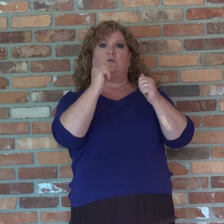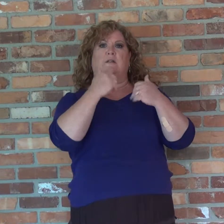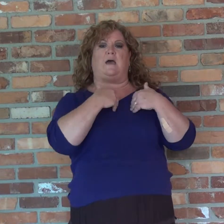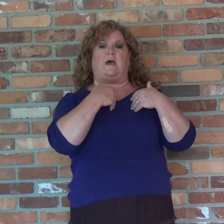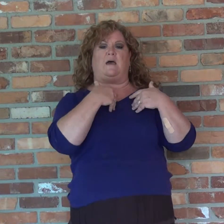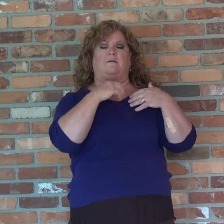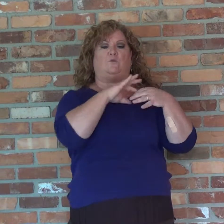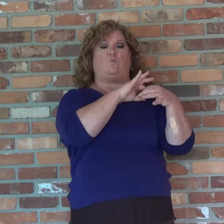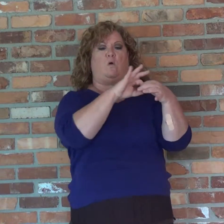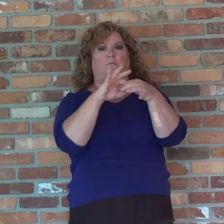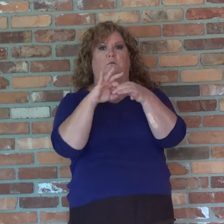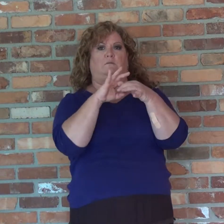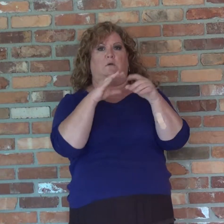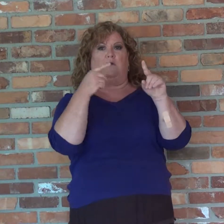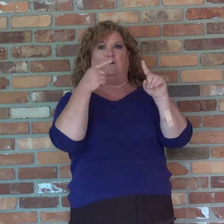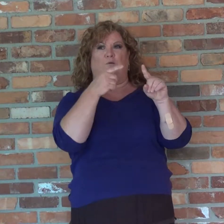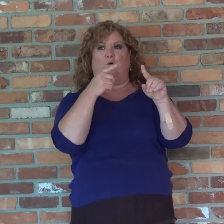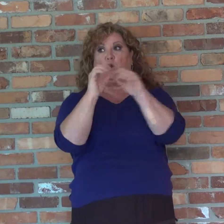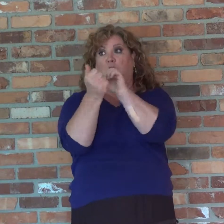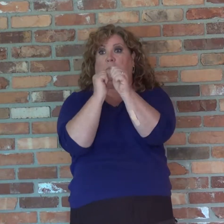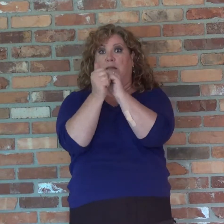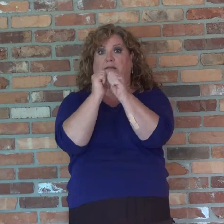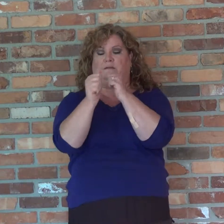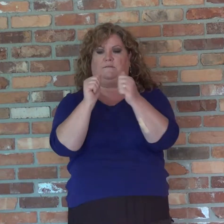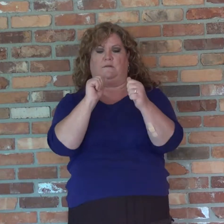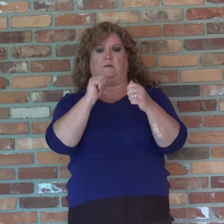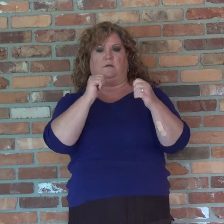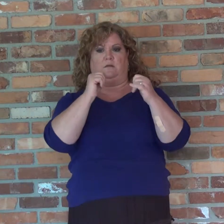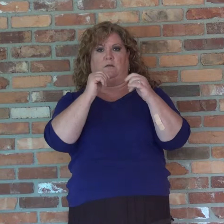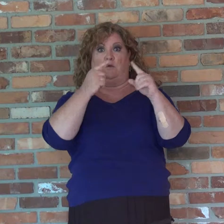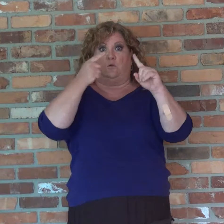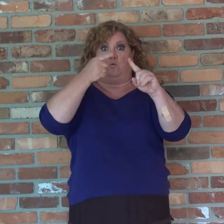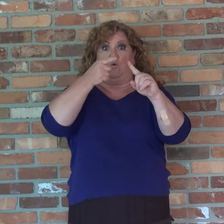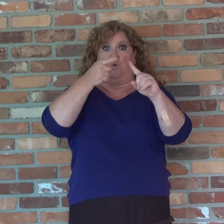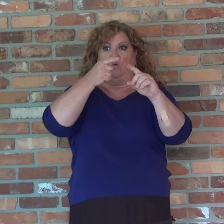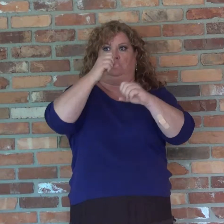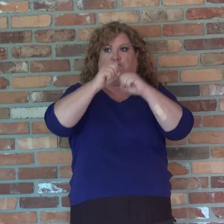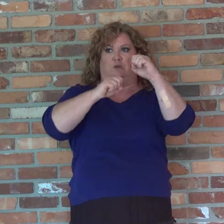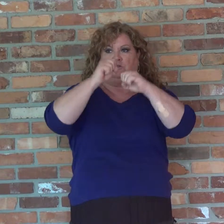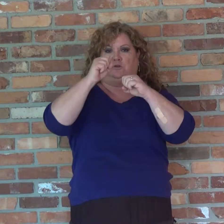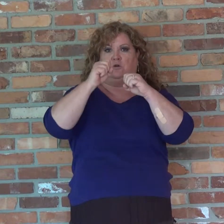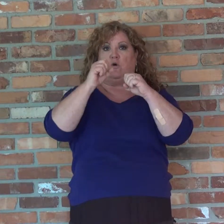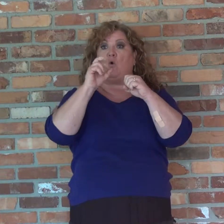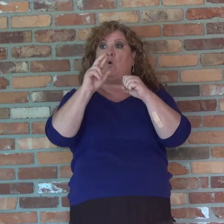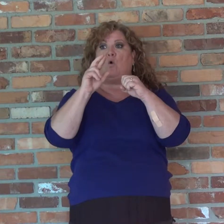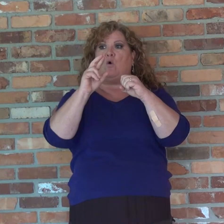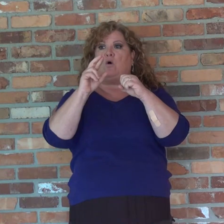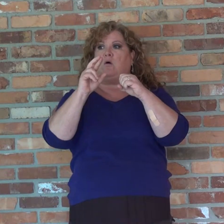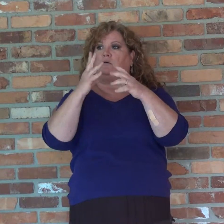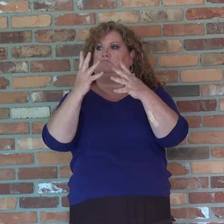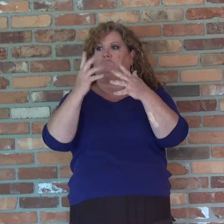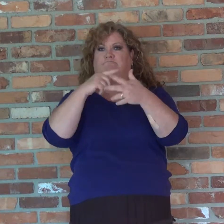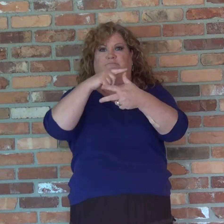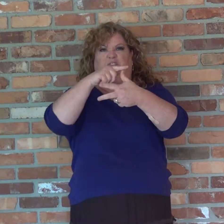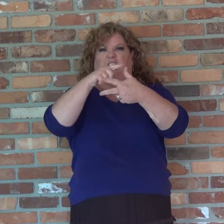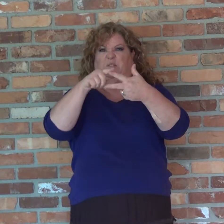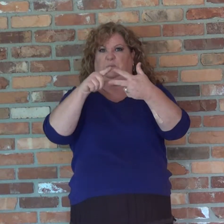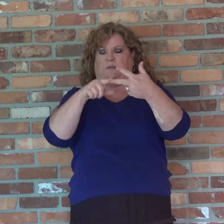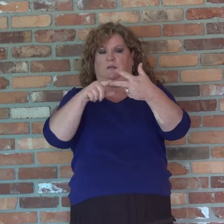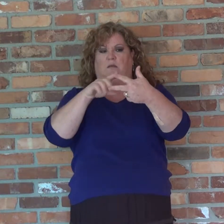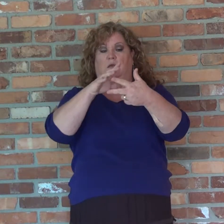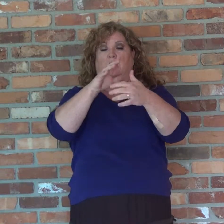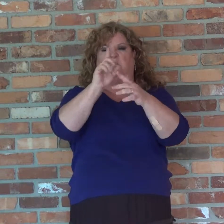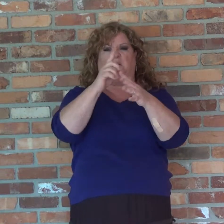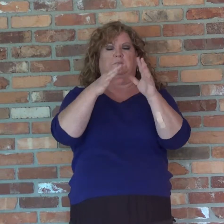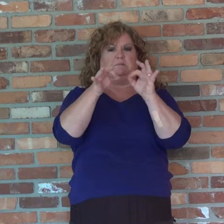structure versus a competitive goal structure or even an individual goal structure. Let me explain. I think it'll make sense to